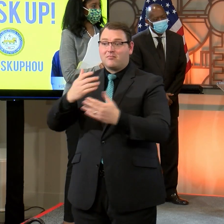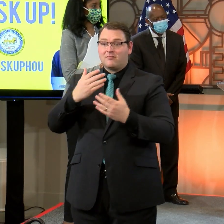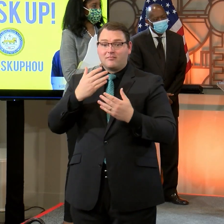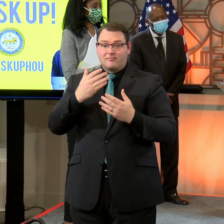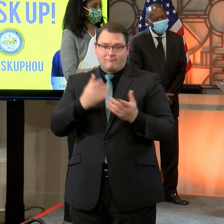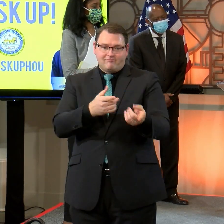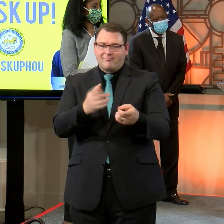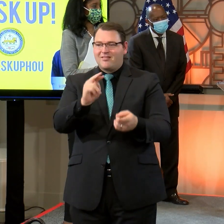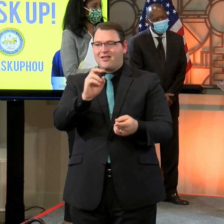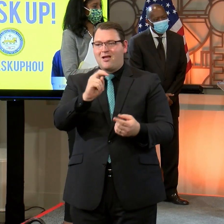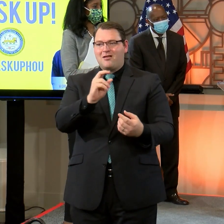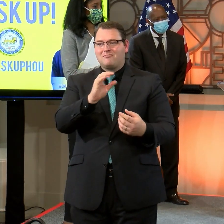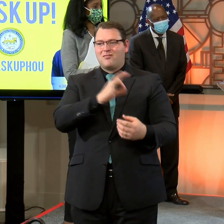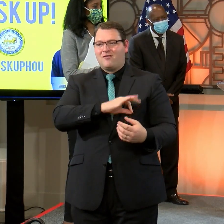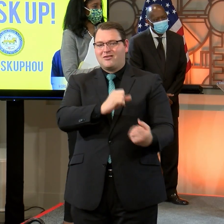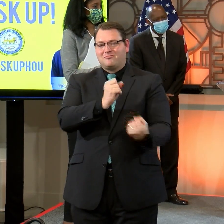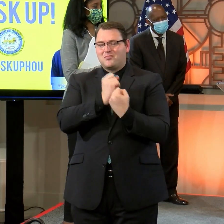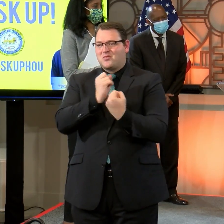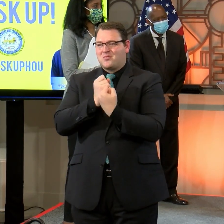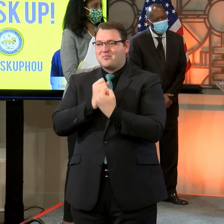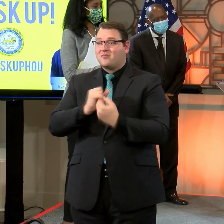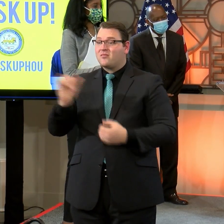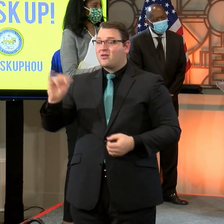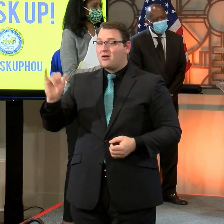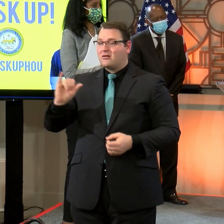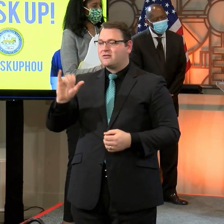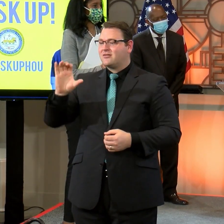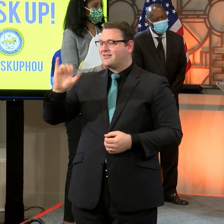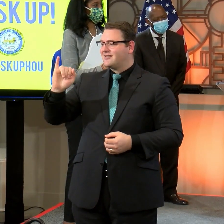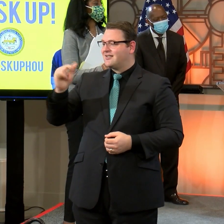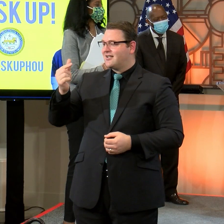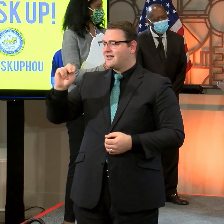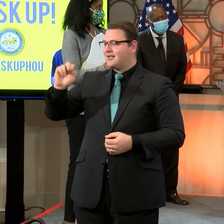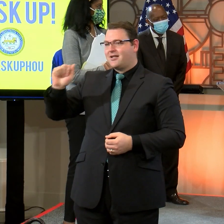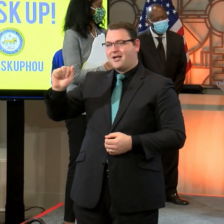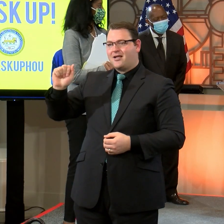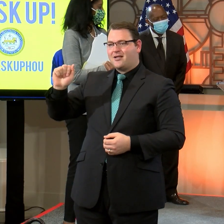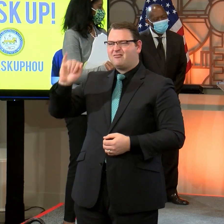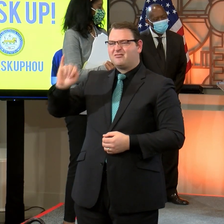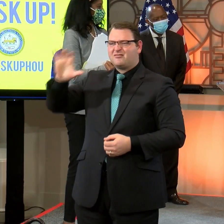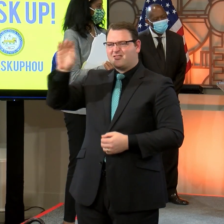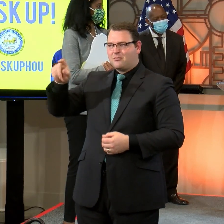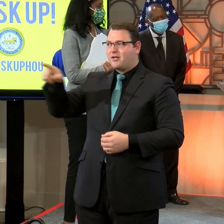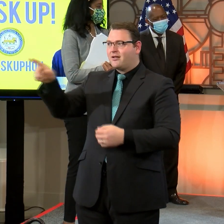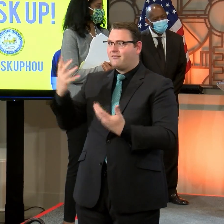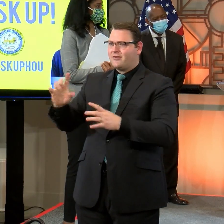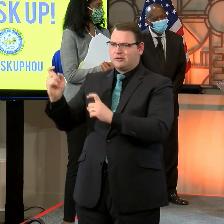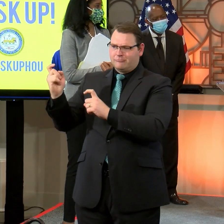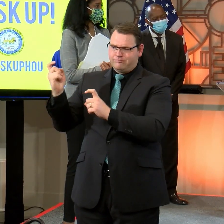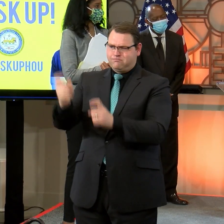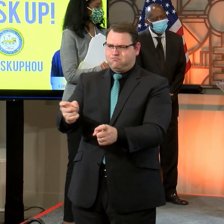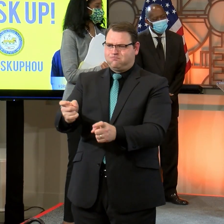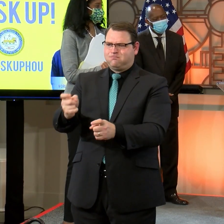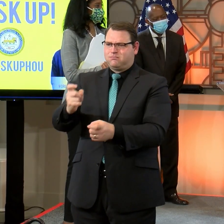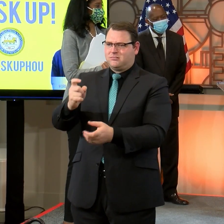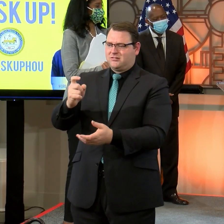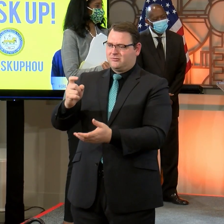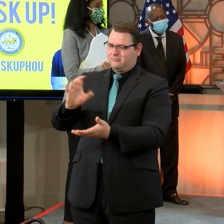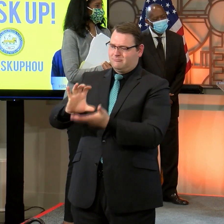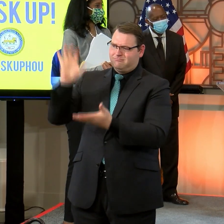also want to give special recognition to Cigna. Cigna came in, and they have already donated a significant